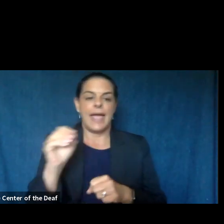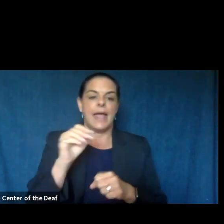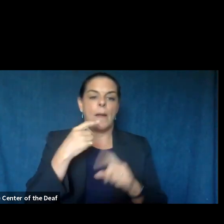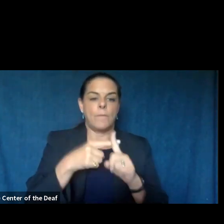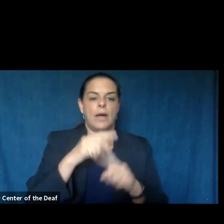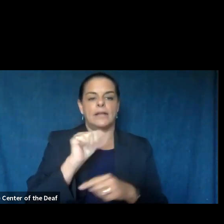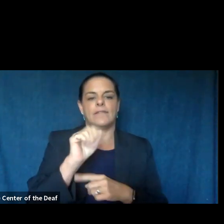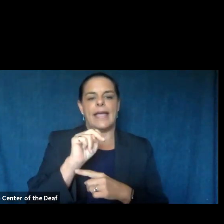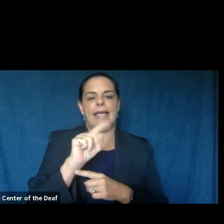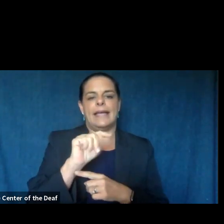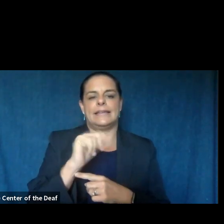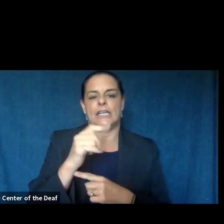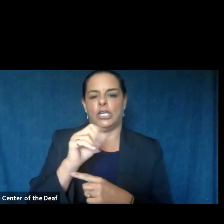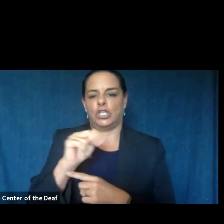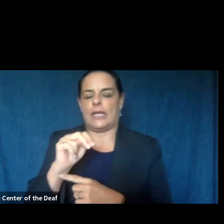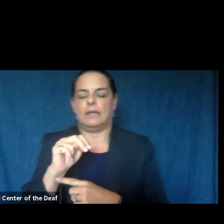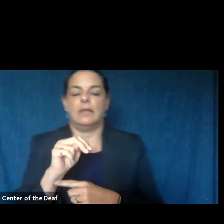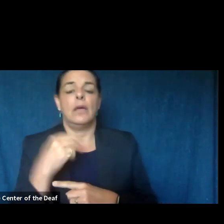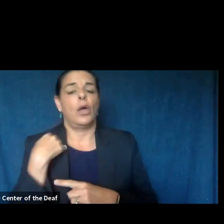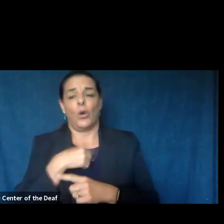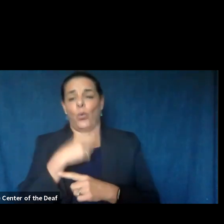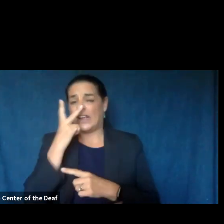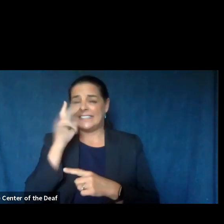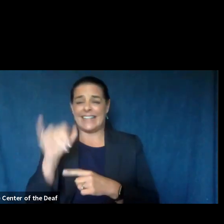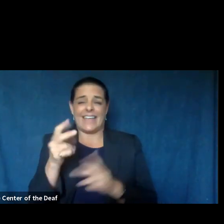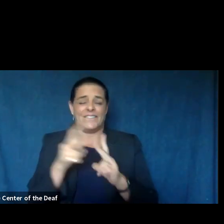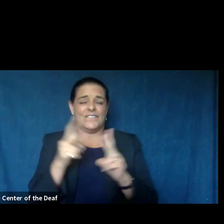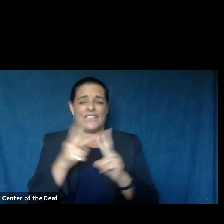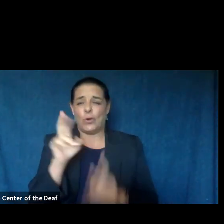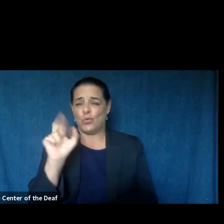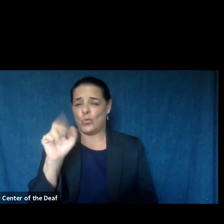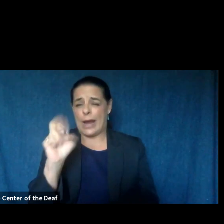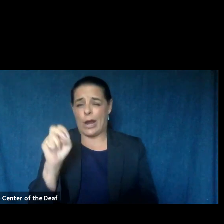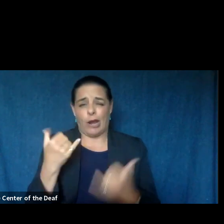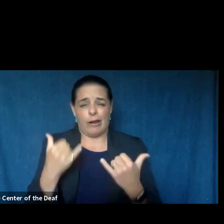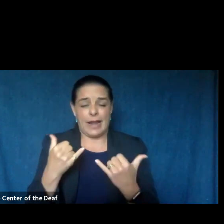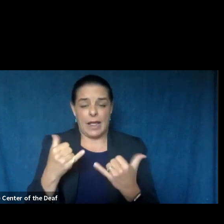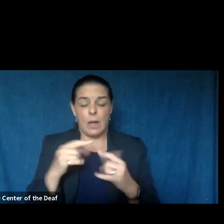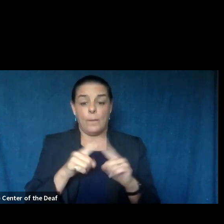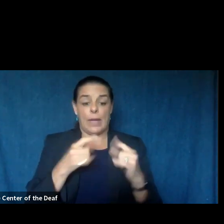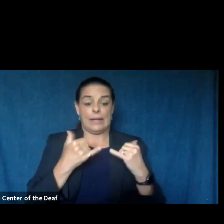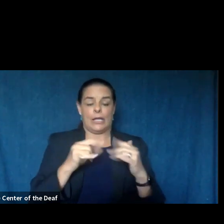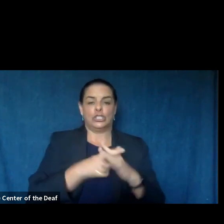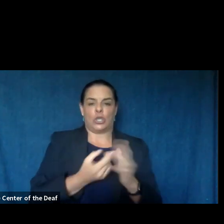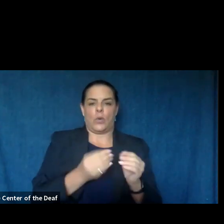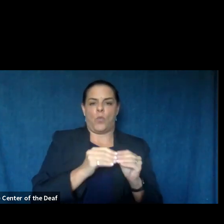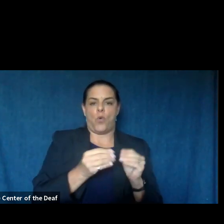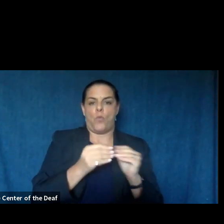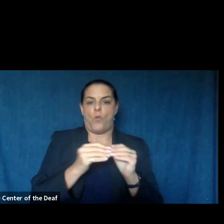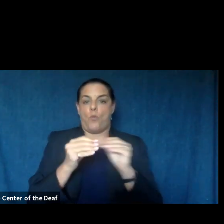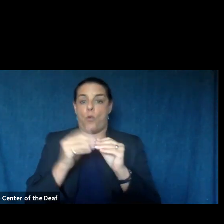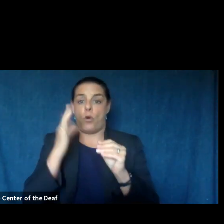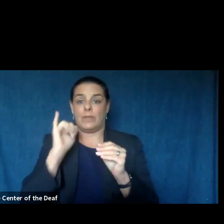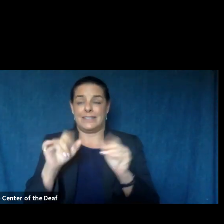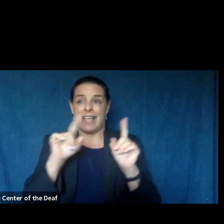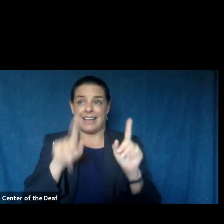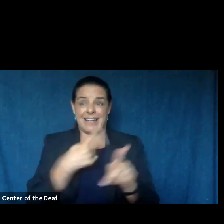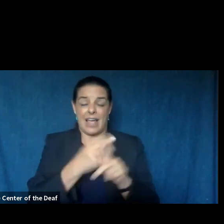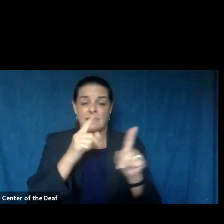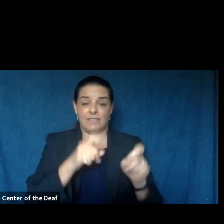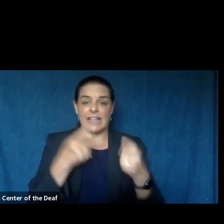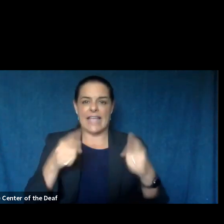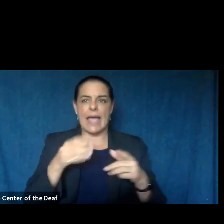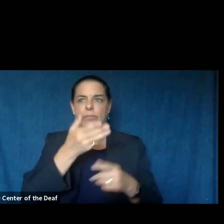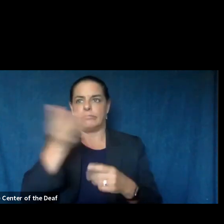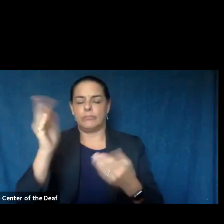to go along with that. We see very few of those at this point right now. We are starting to see more as there's more of that type of testing happening in the community. But